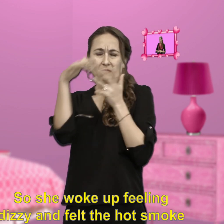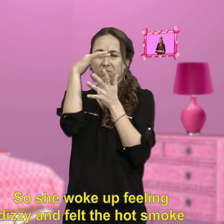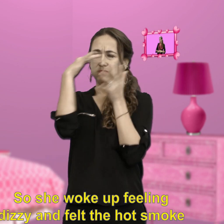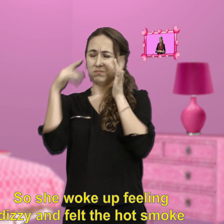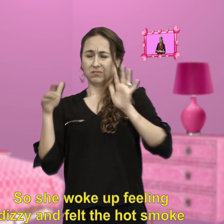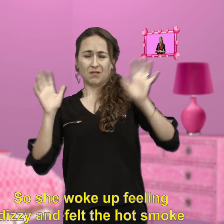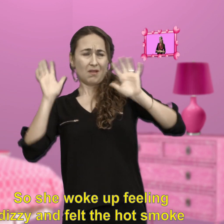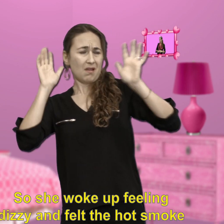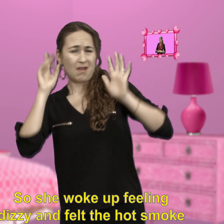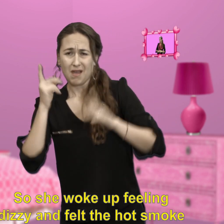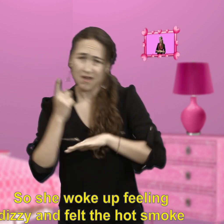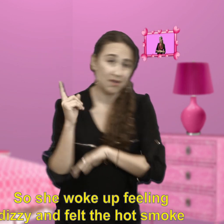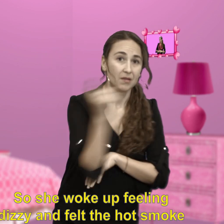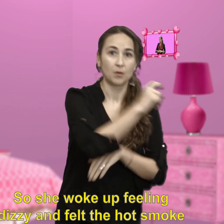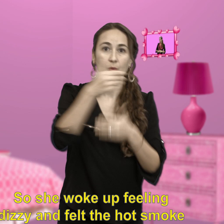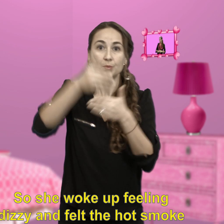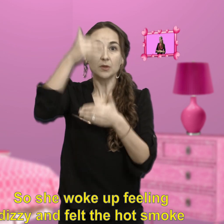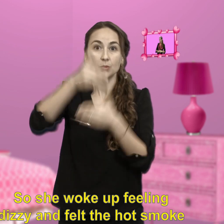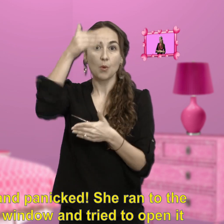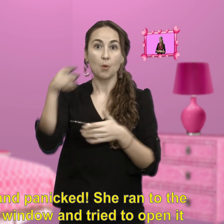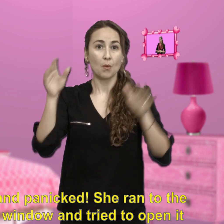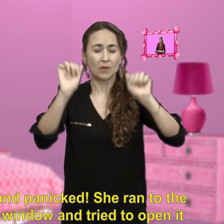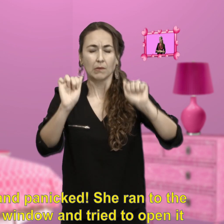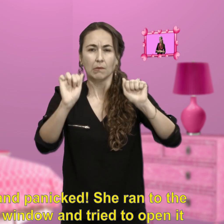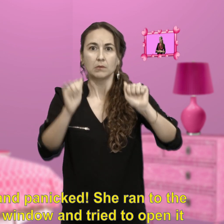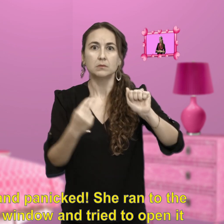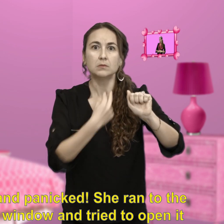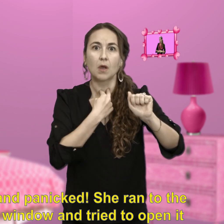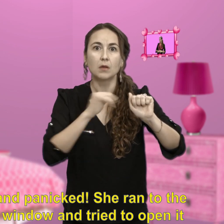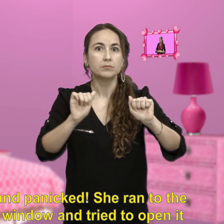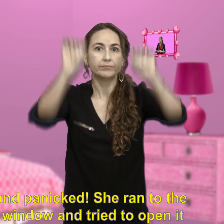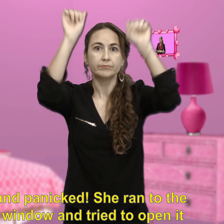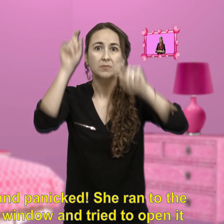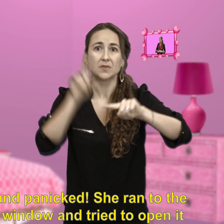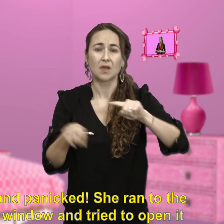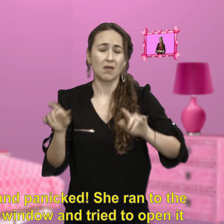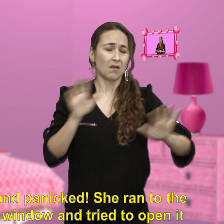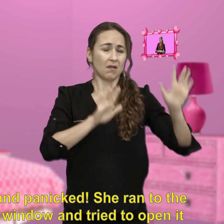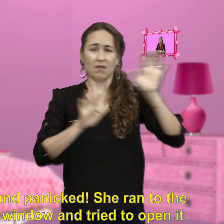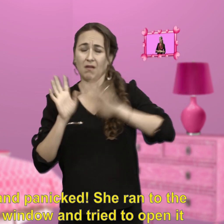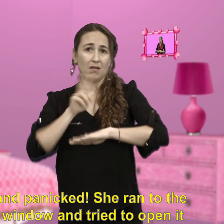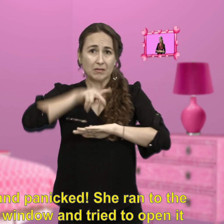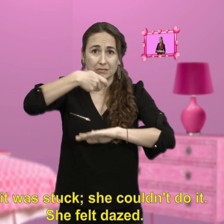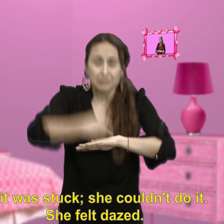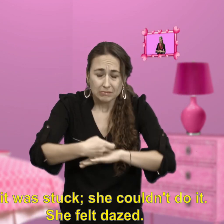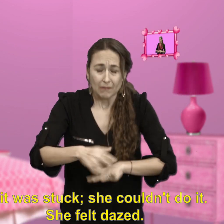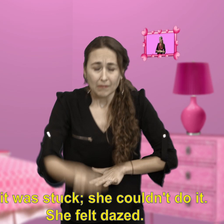So, she woke up feeling dizzy and felt the hot smoke and panicked. She ran to the window and tried to open it, but it was stuck. She couldn't